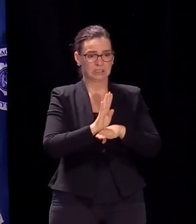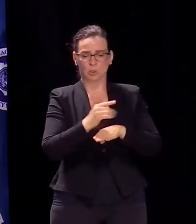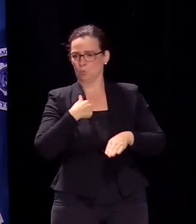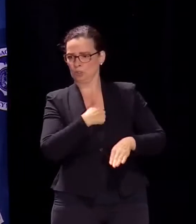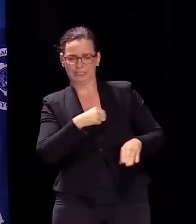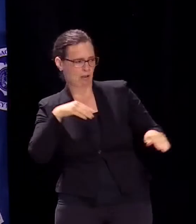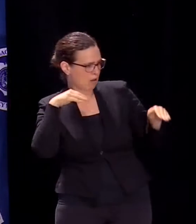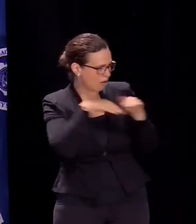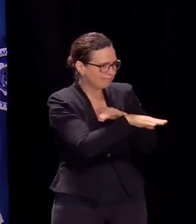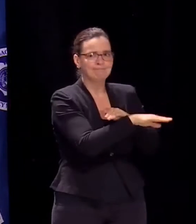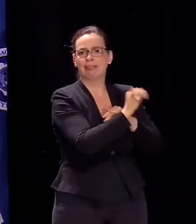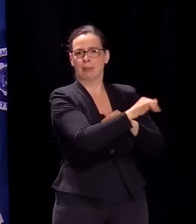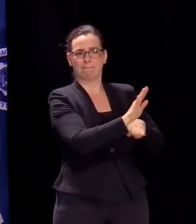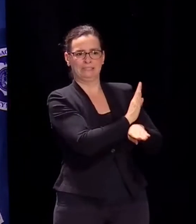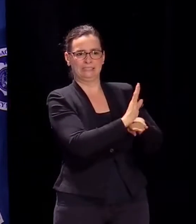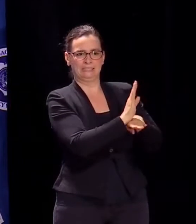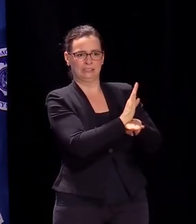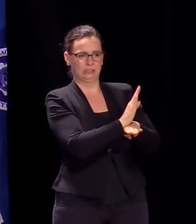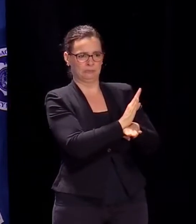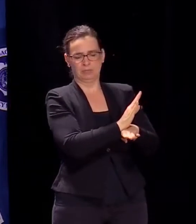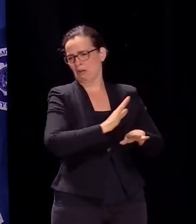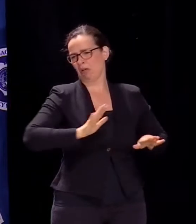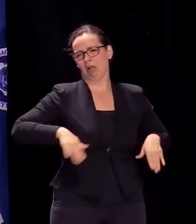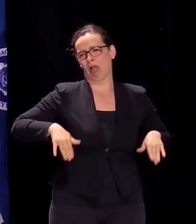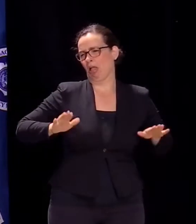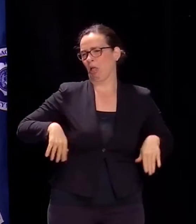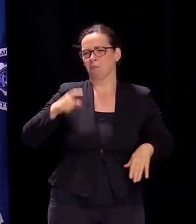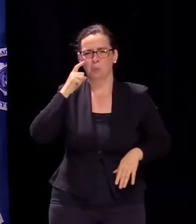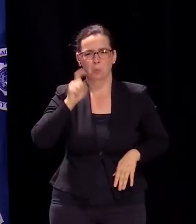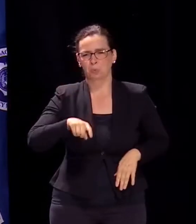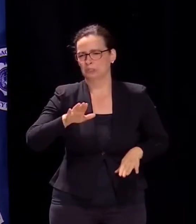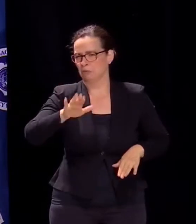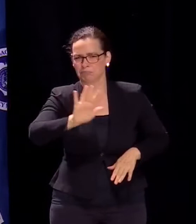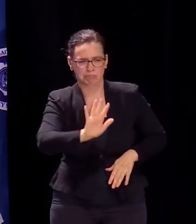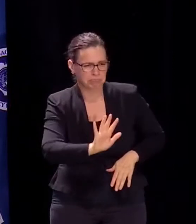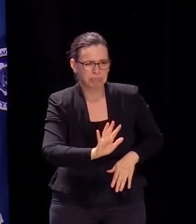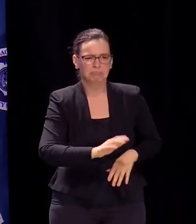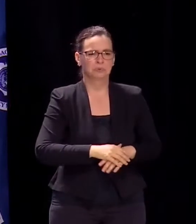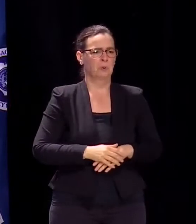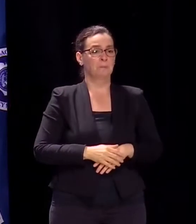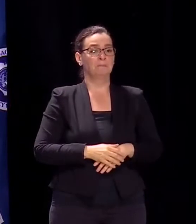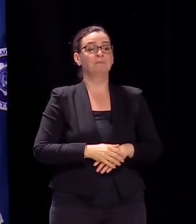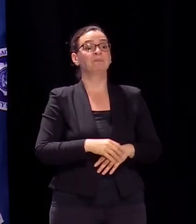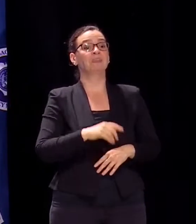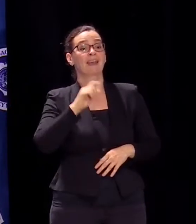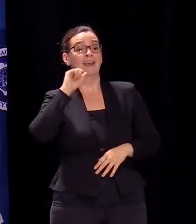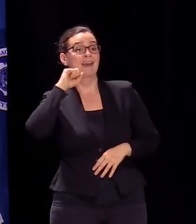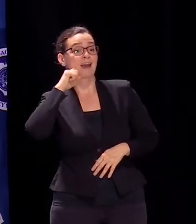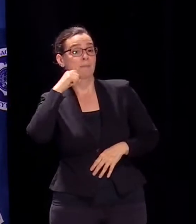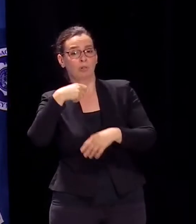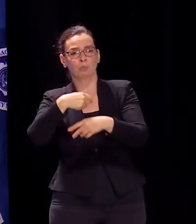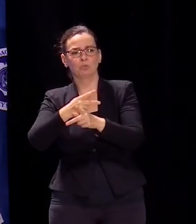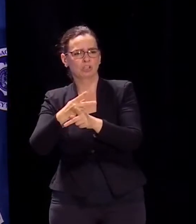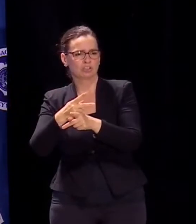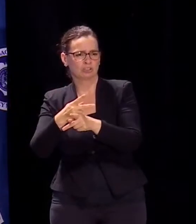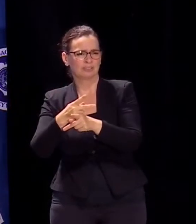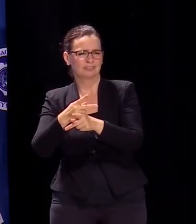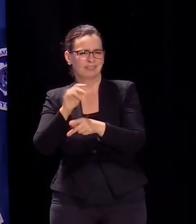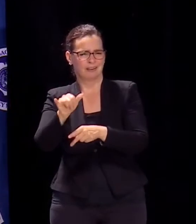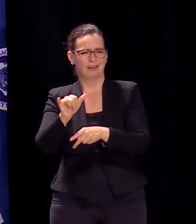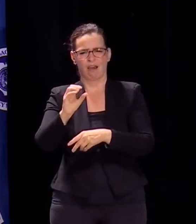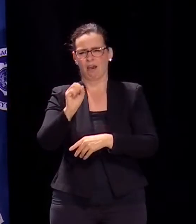with the exception of the apple production facility out in Oswego County. But it's important that we get in